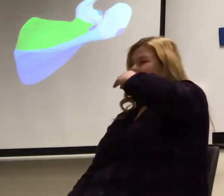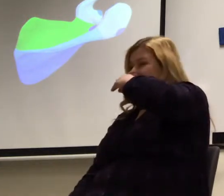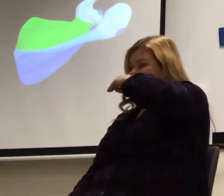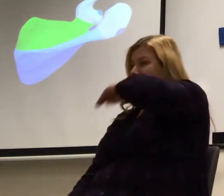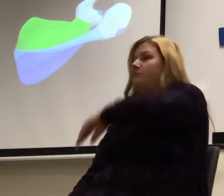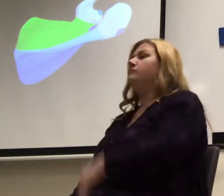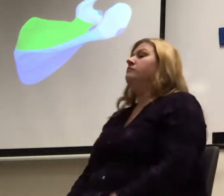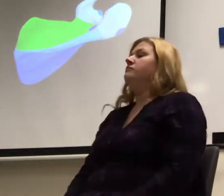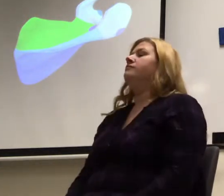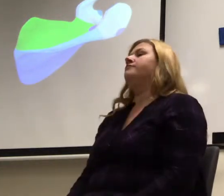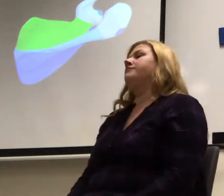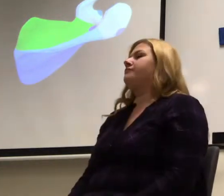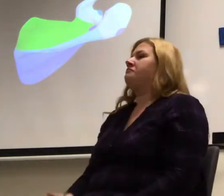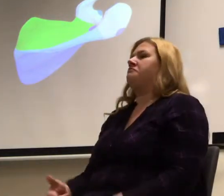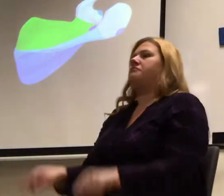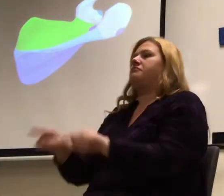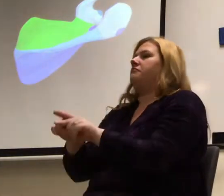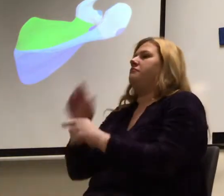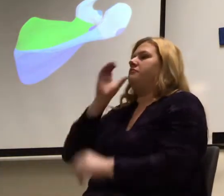Inferior